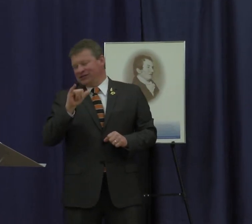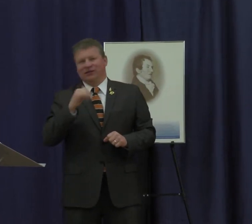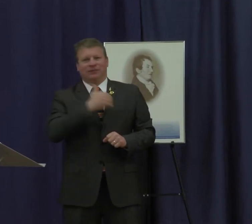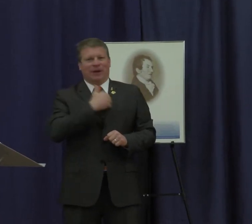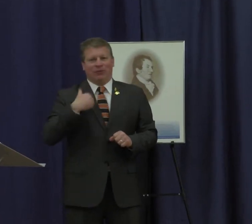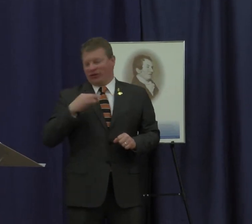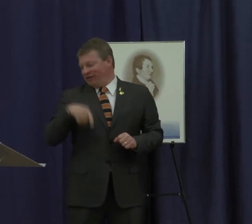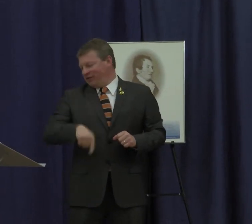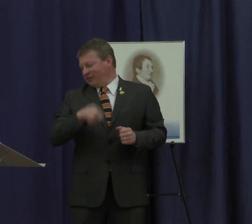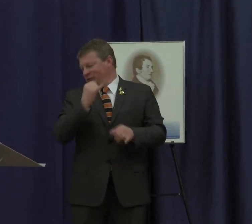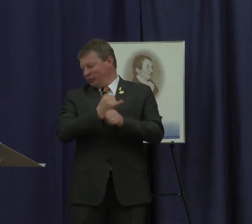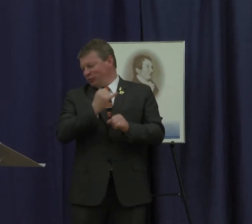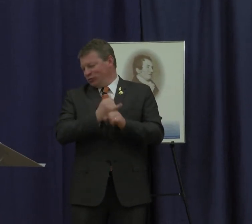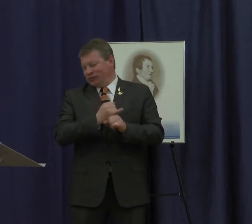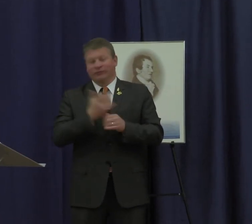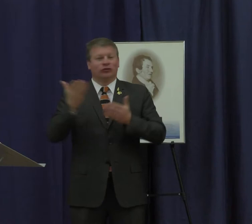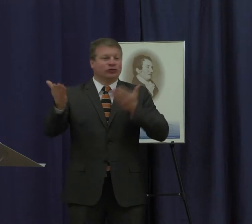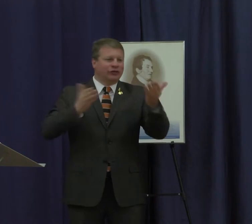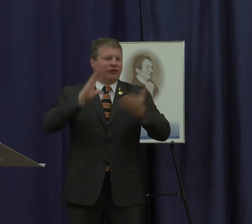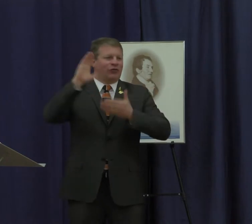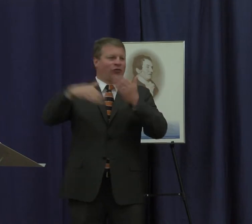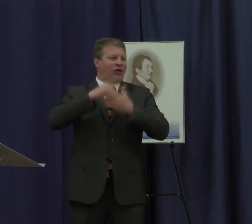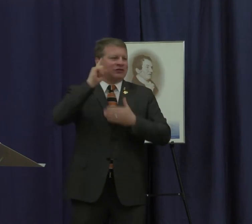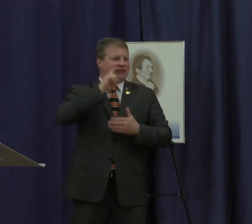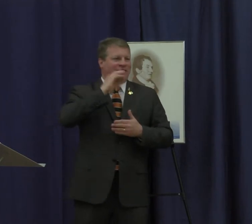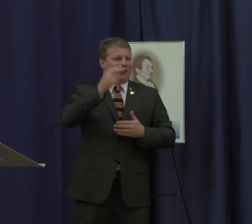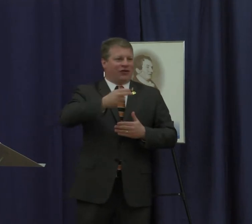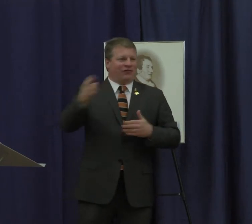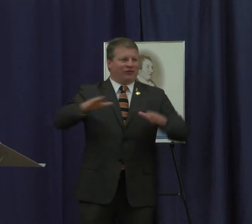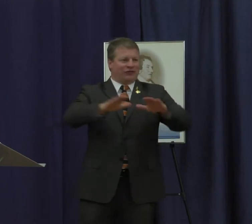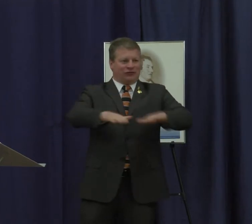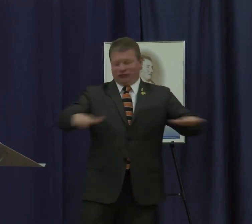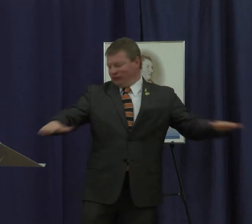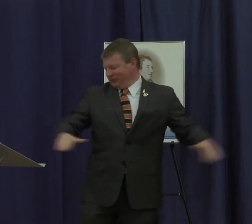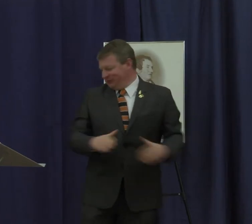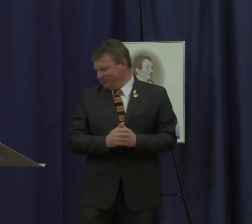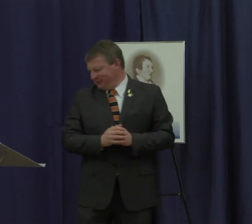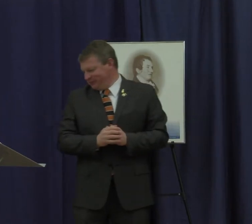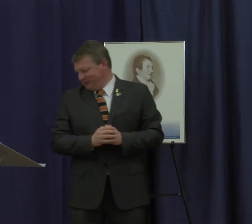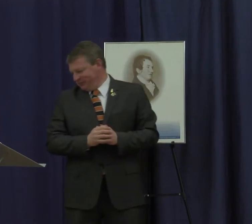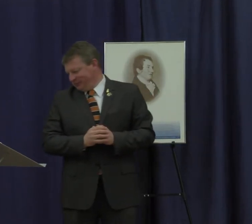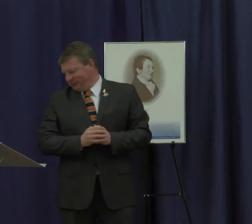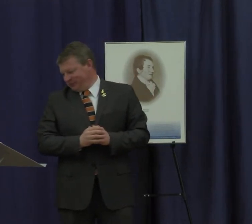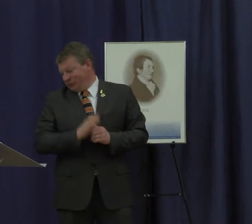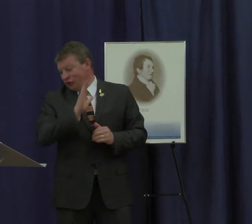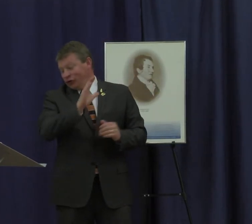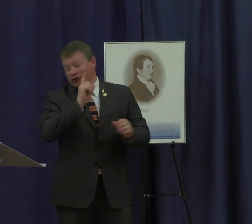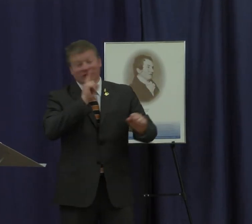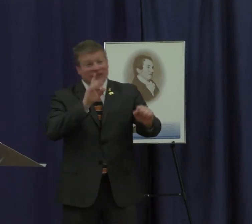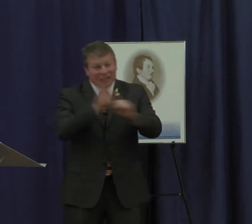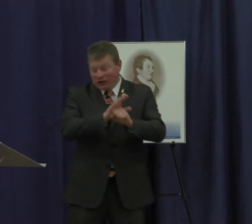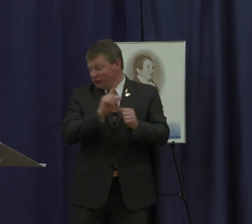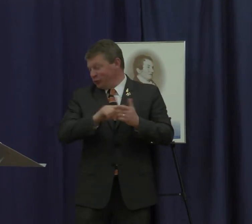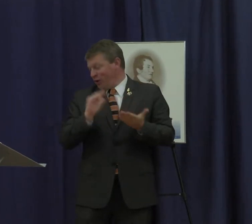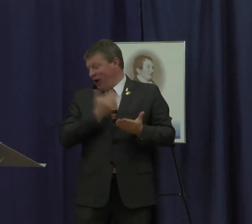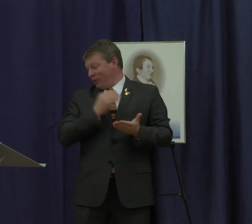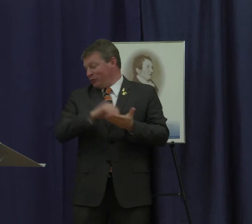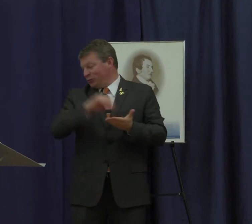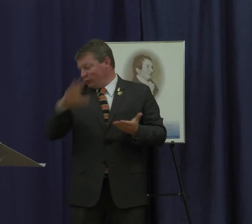committed staff to the school, serving all deaf and hard of hearing children. Her